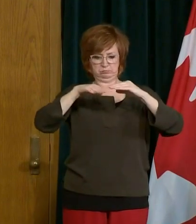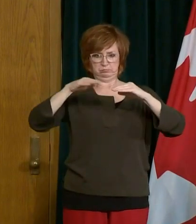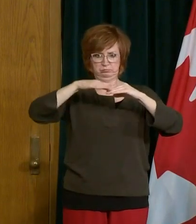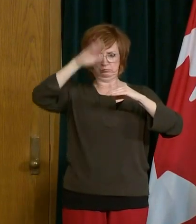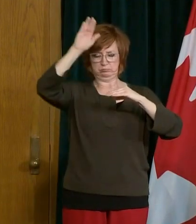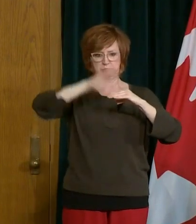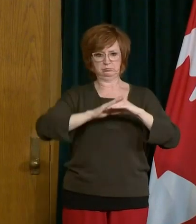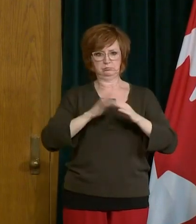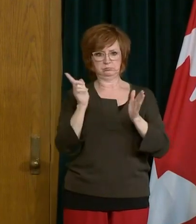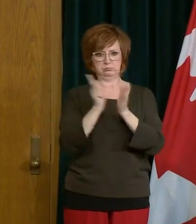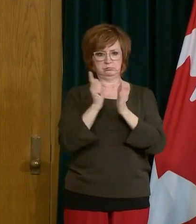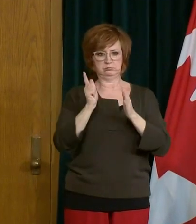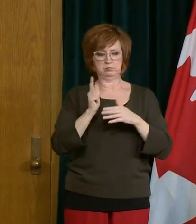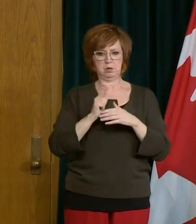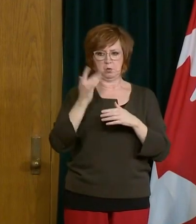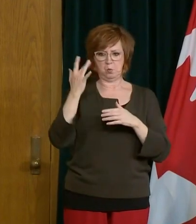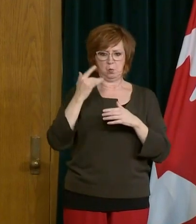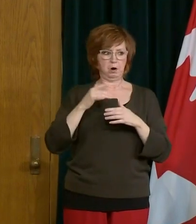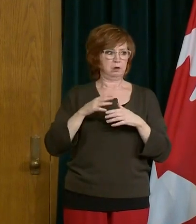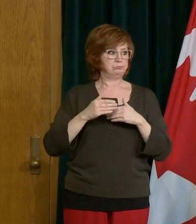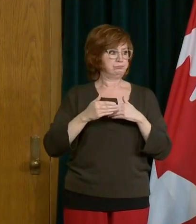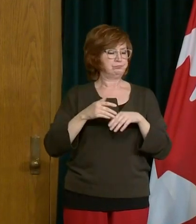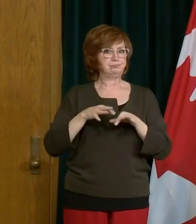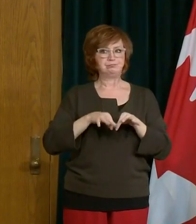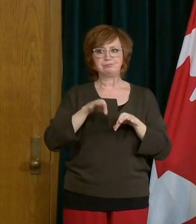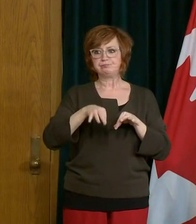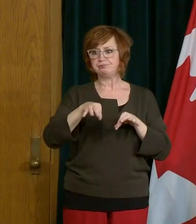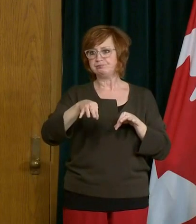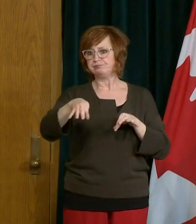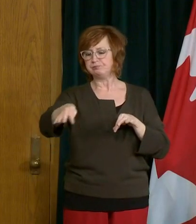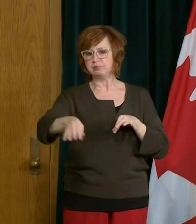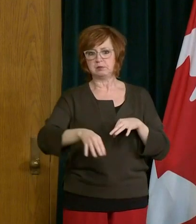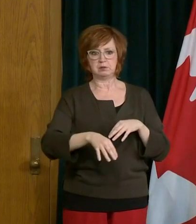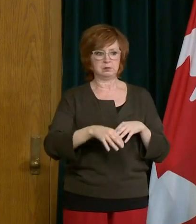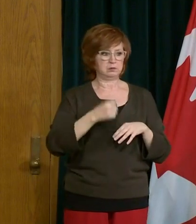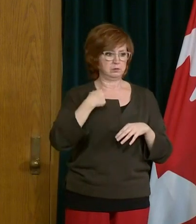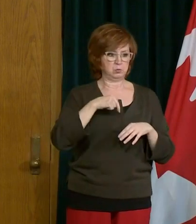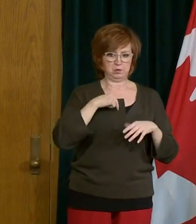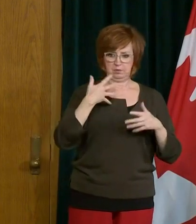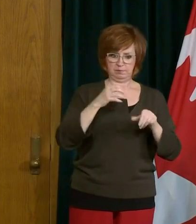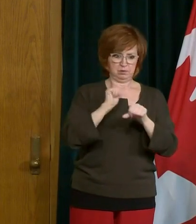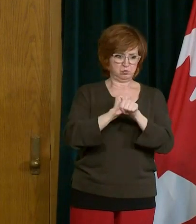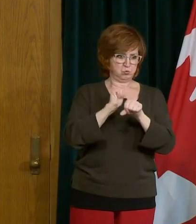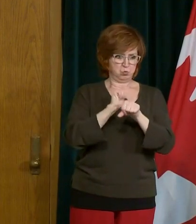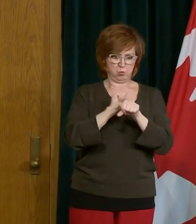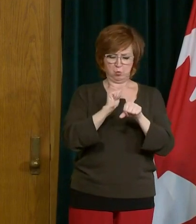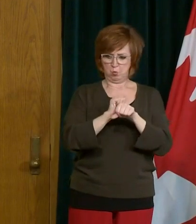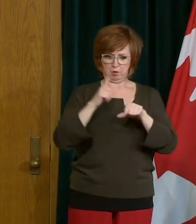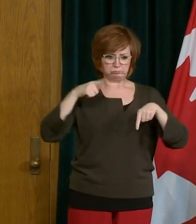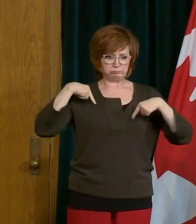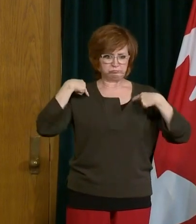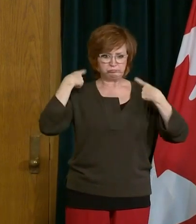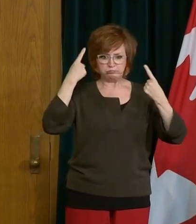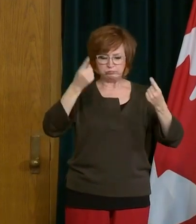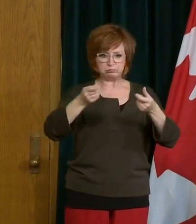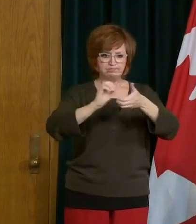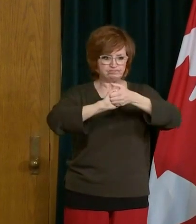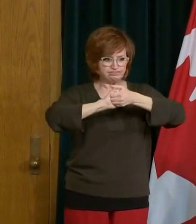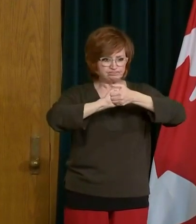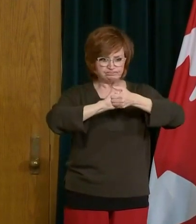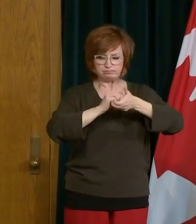in, I would say, discussion often, individually and as groups with a number of northern leaders